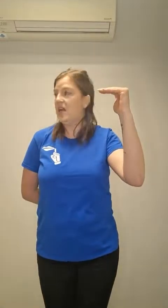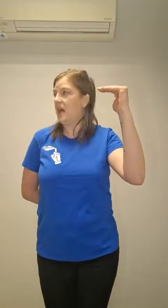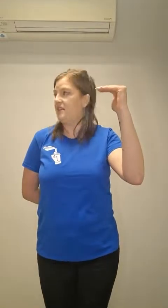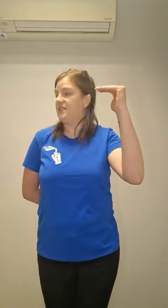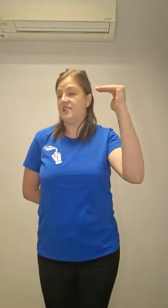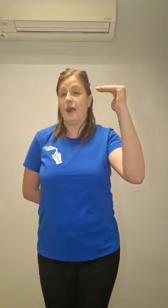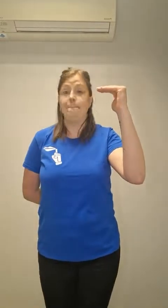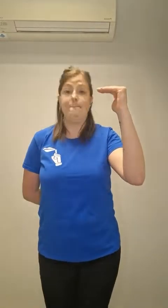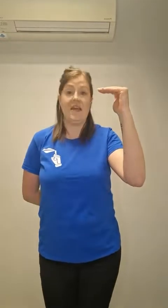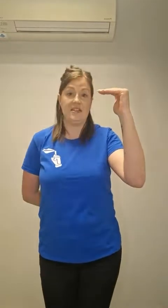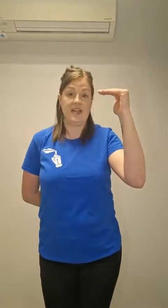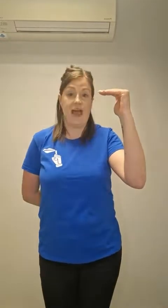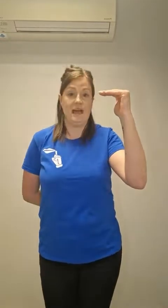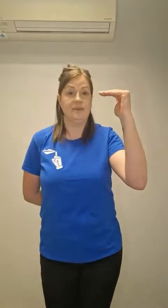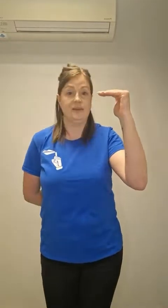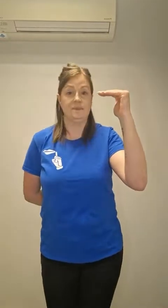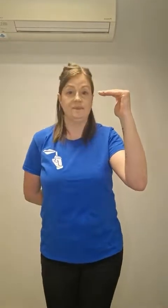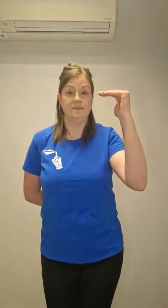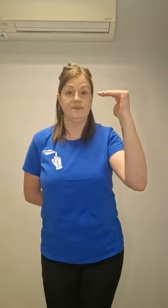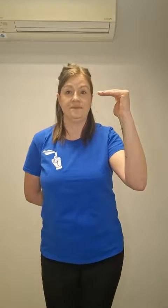this is then a bent hand.